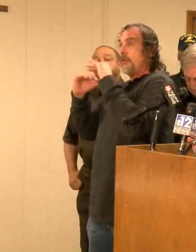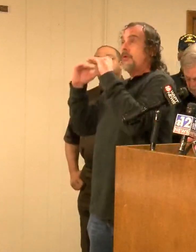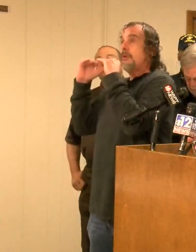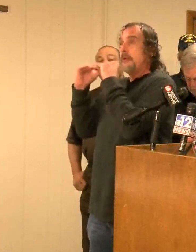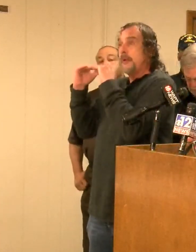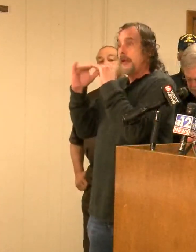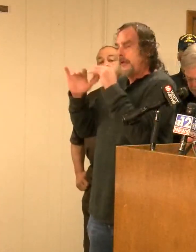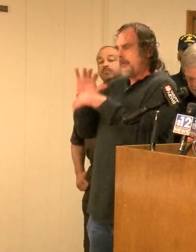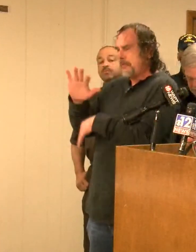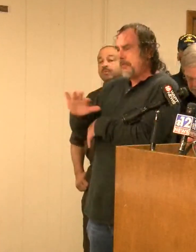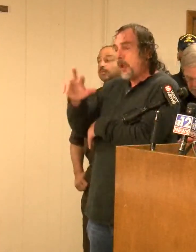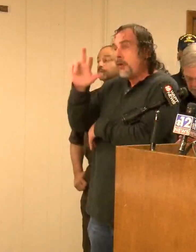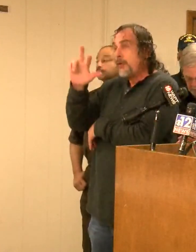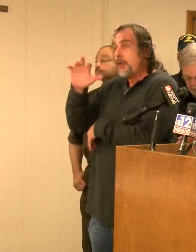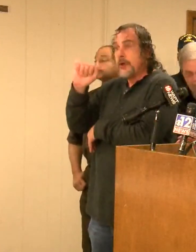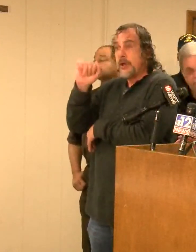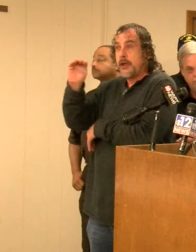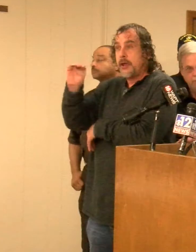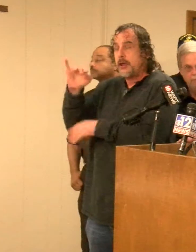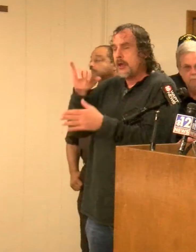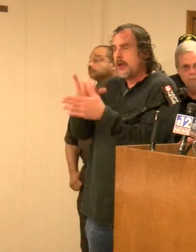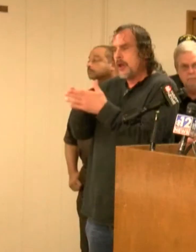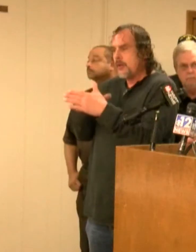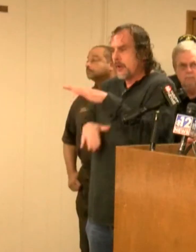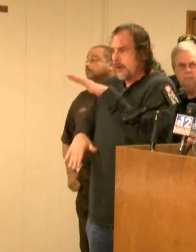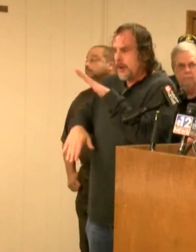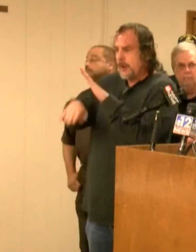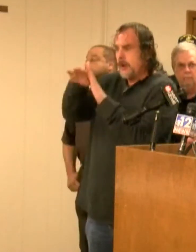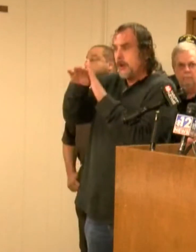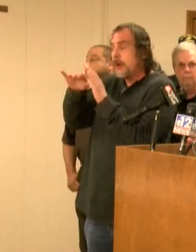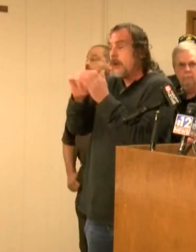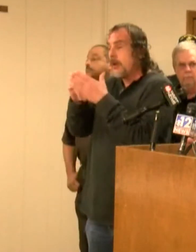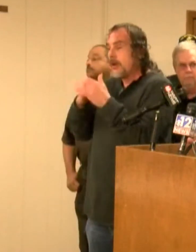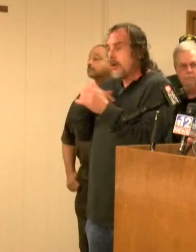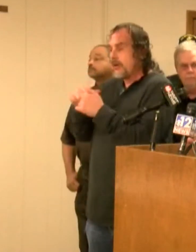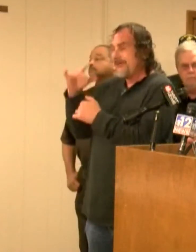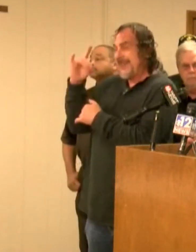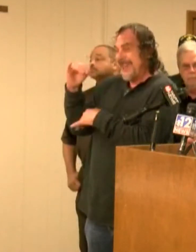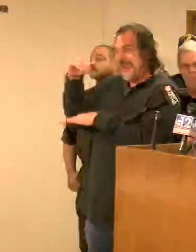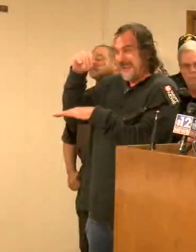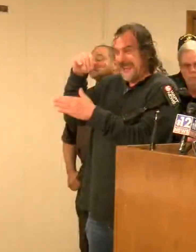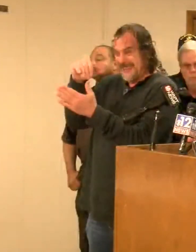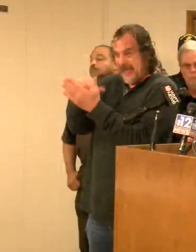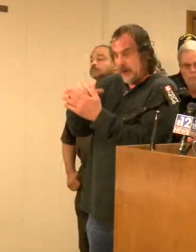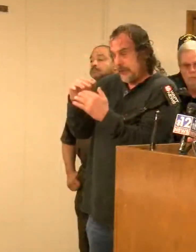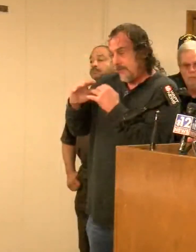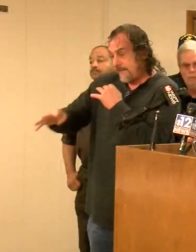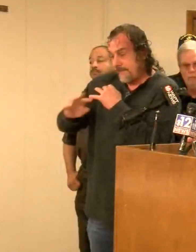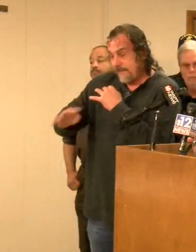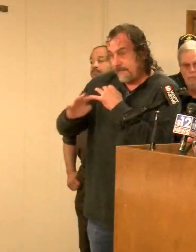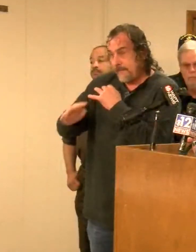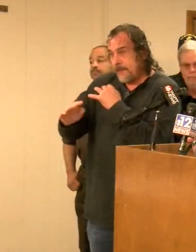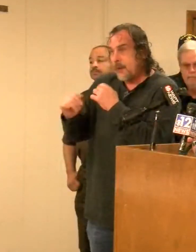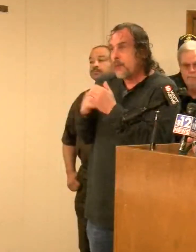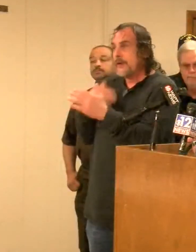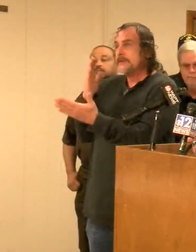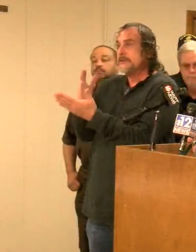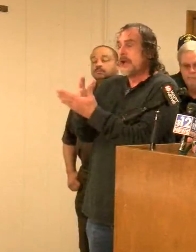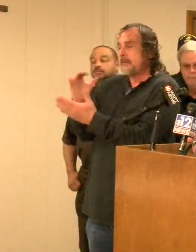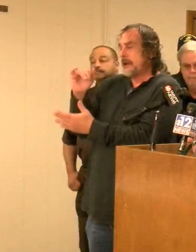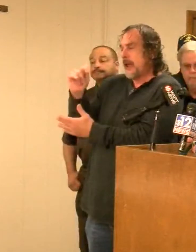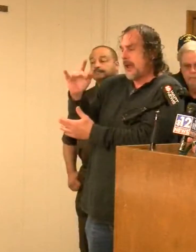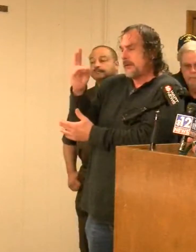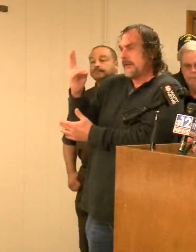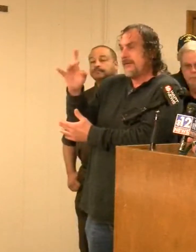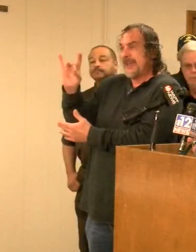a.m. and that was done before we reached the maximum projected outflow of 80,000. We stopped at 78,000.